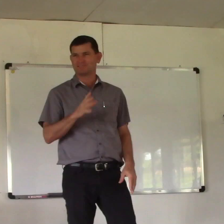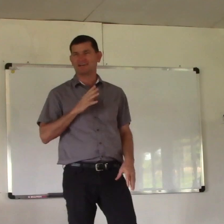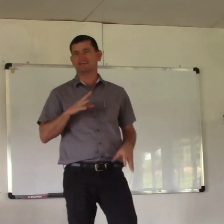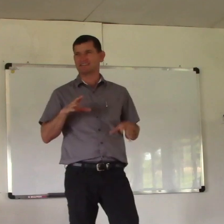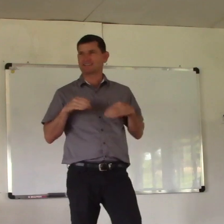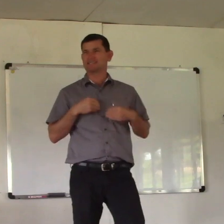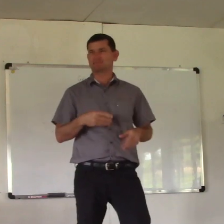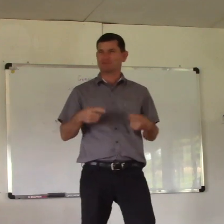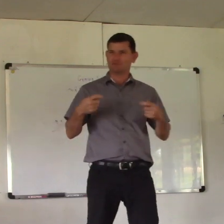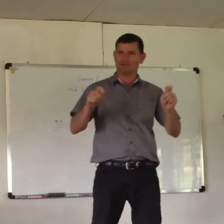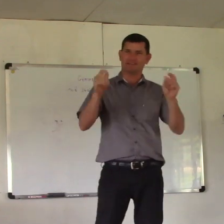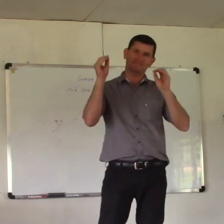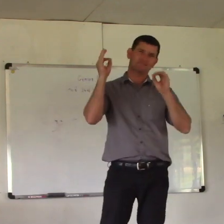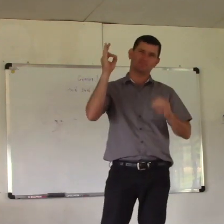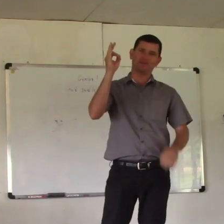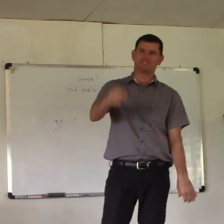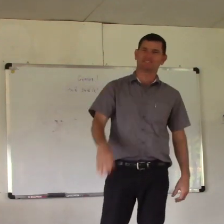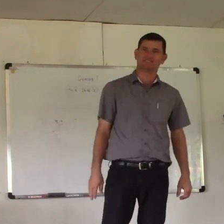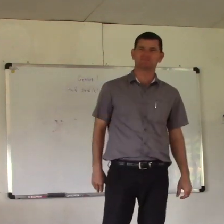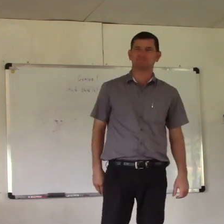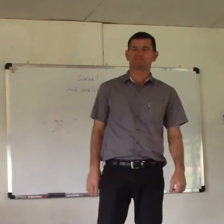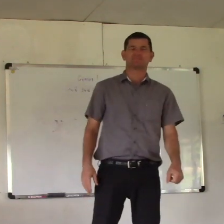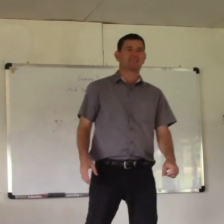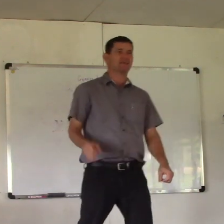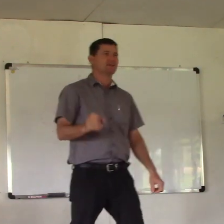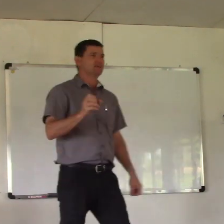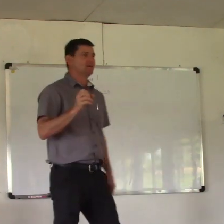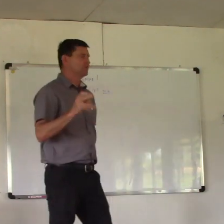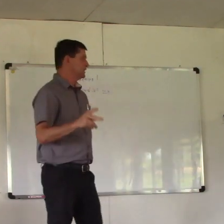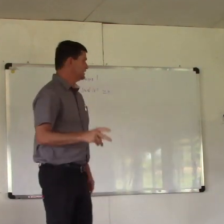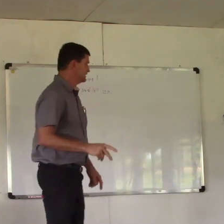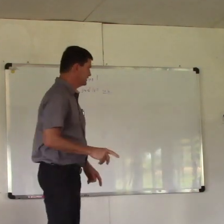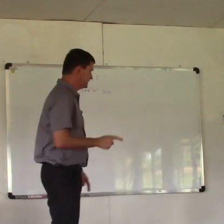I accept it. Try. Preach. All right.